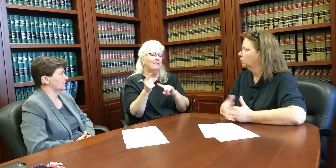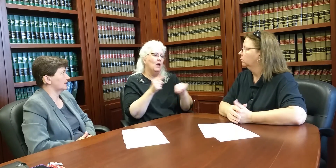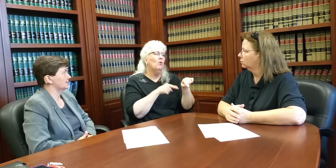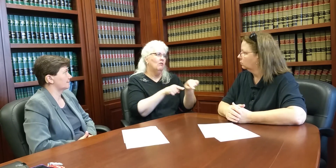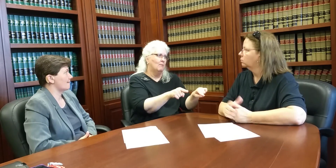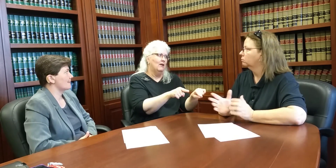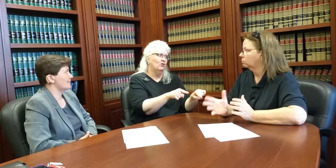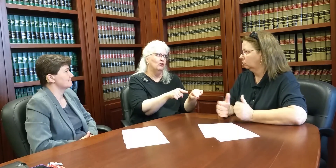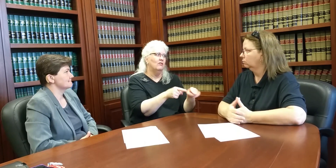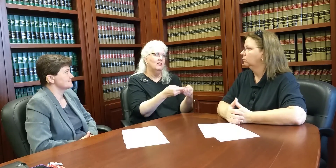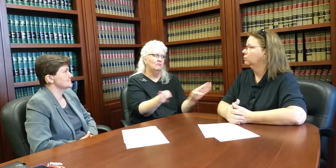that.